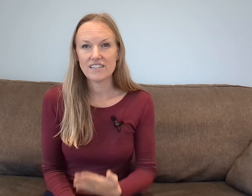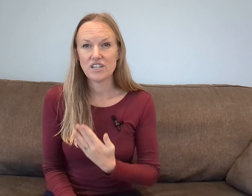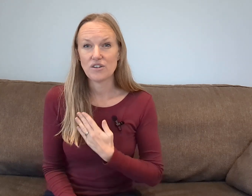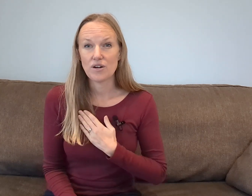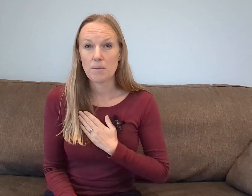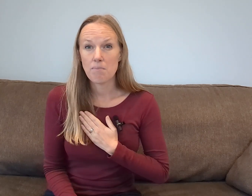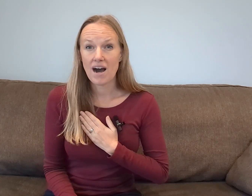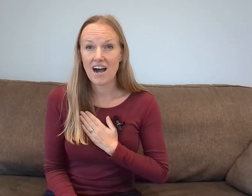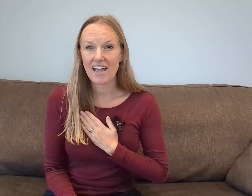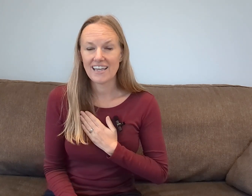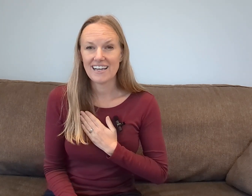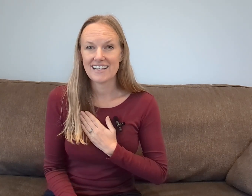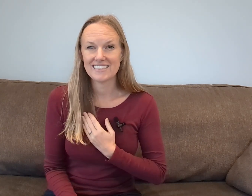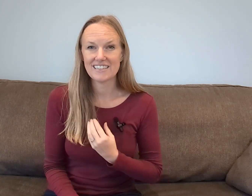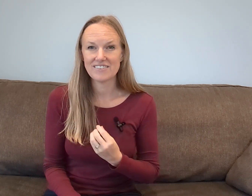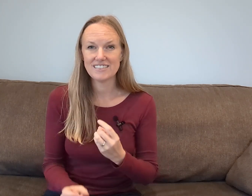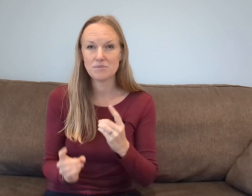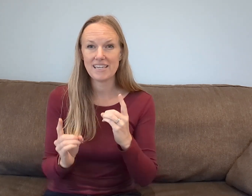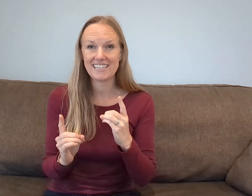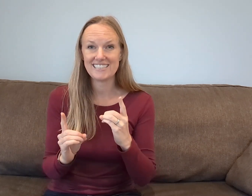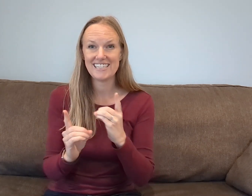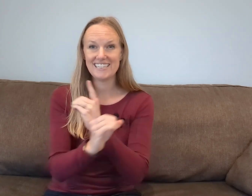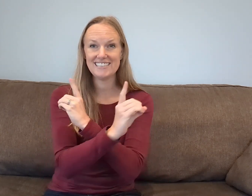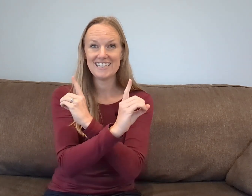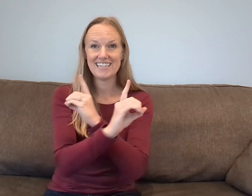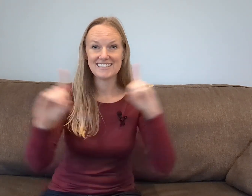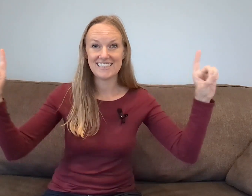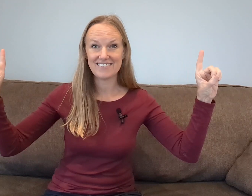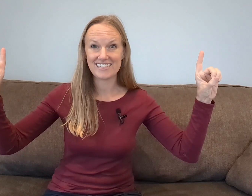you. My, and then deliverance, you're making D's, deliverance.